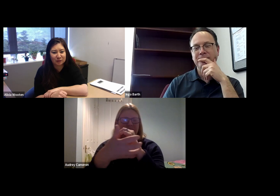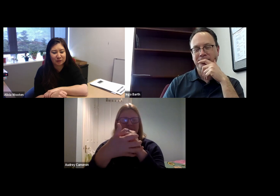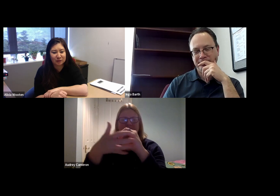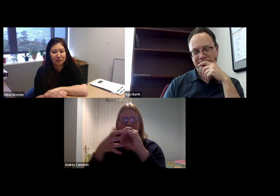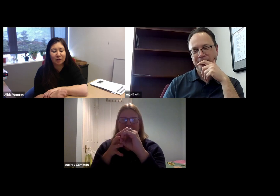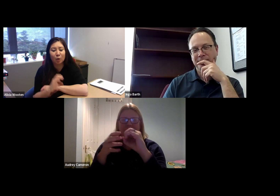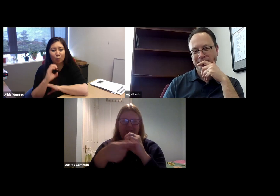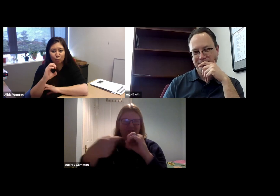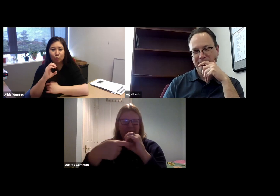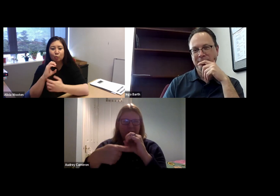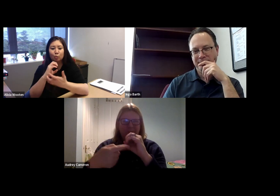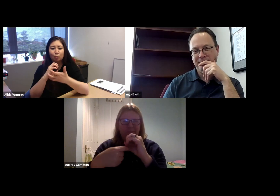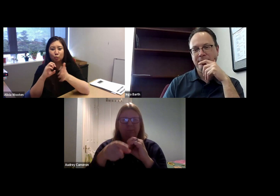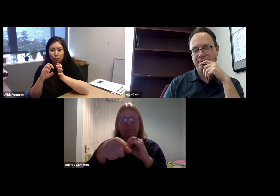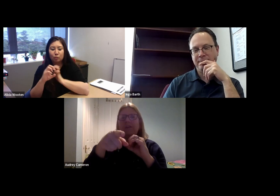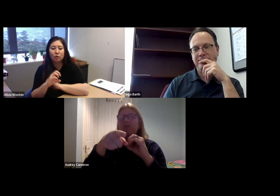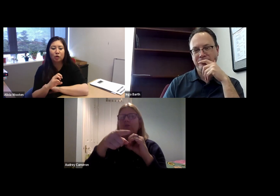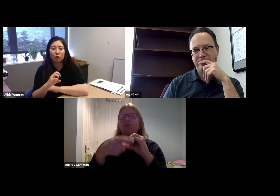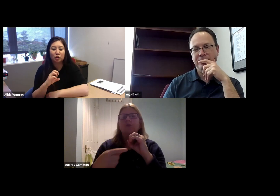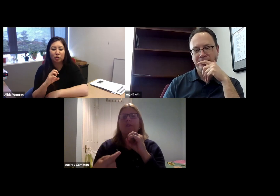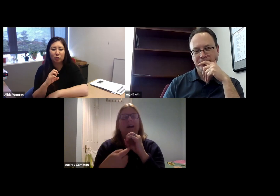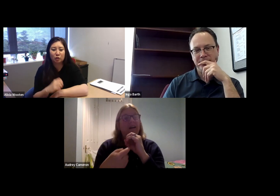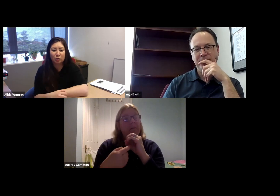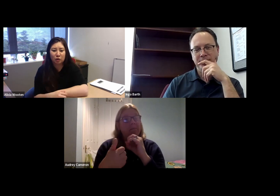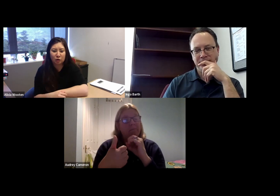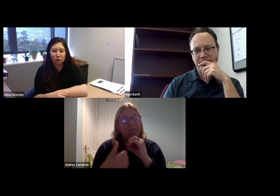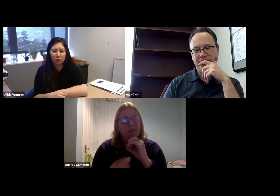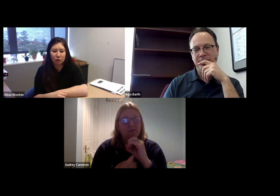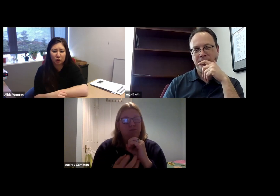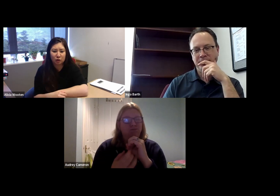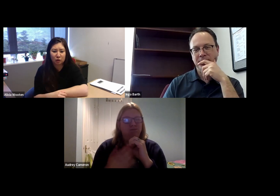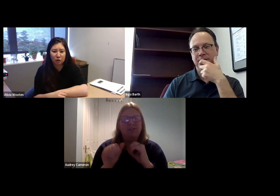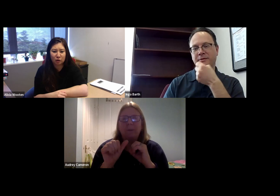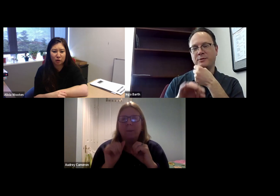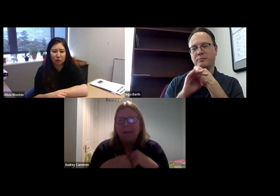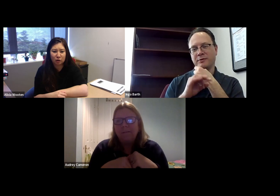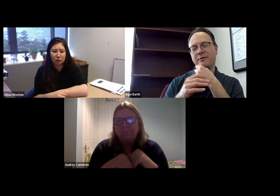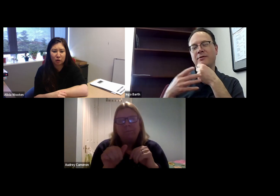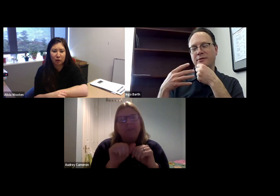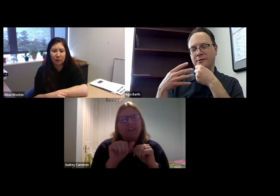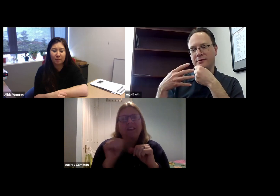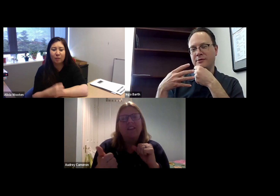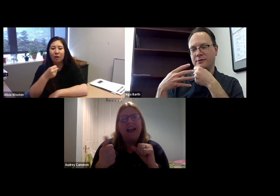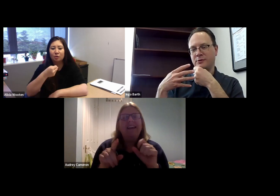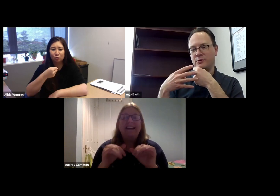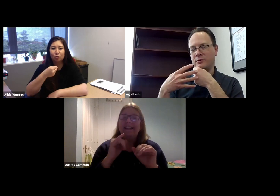I'm trying to think of another one. I've seen this as well.